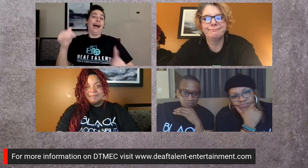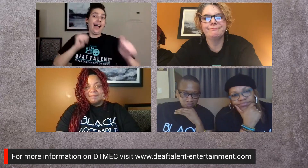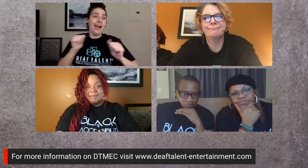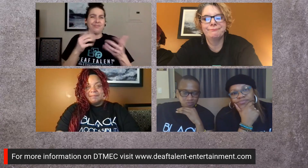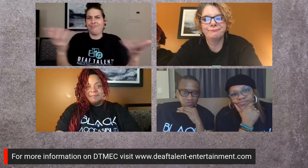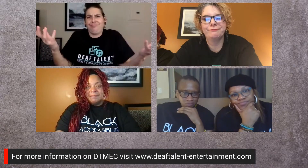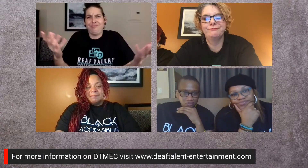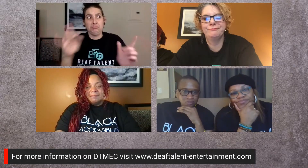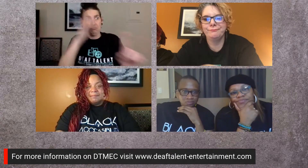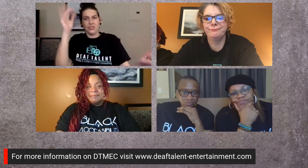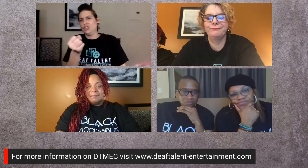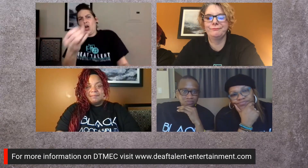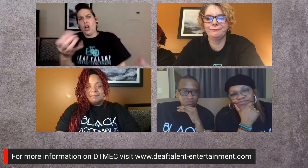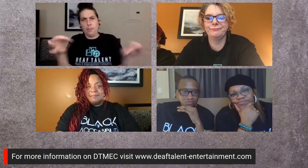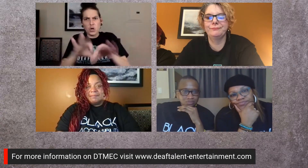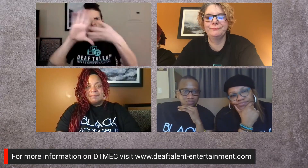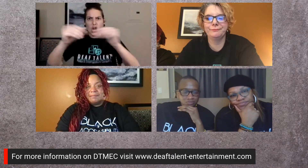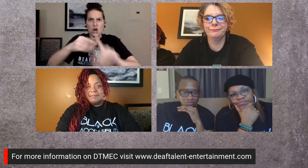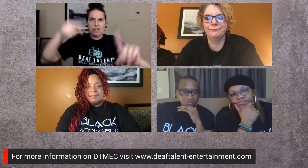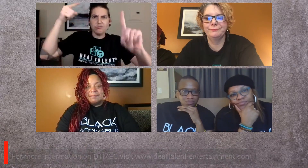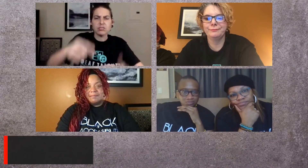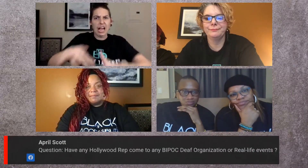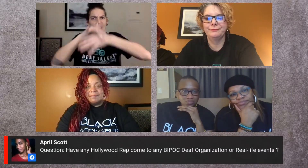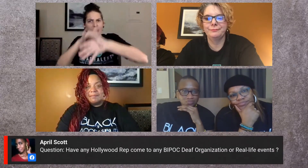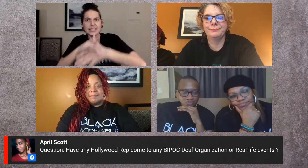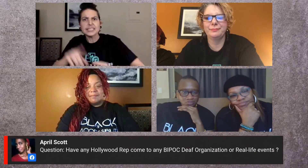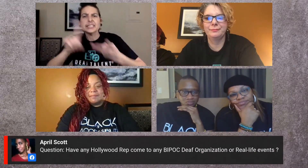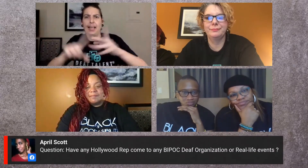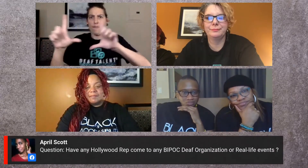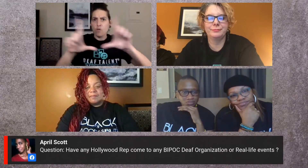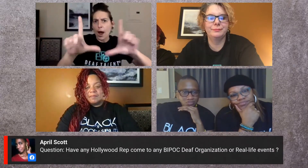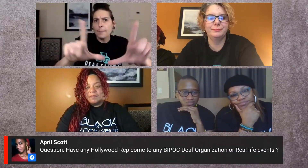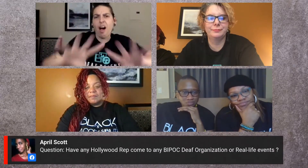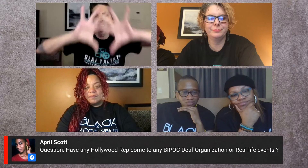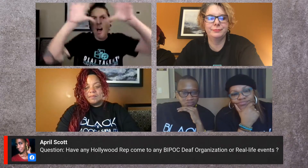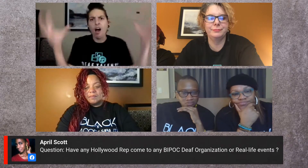on the storytelling, on the acting.